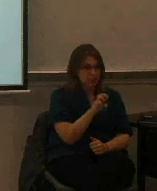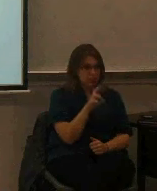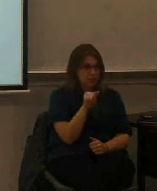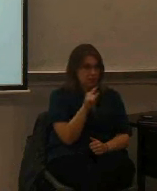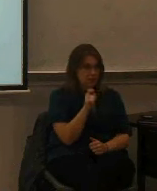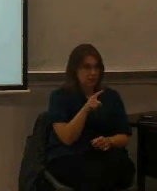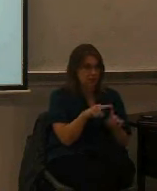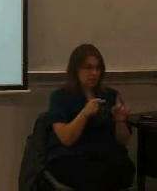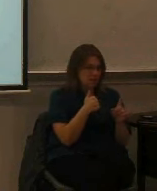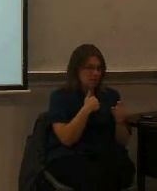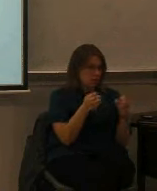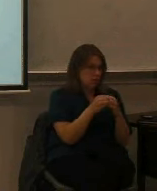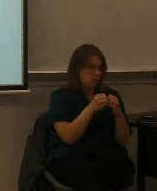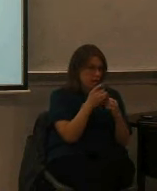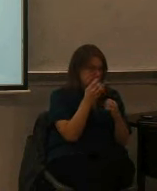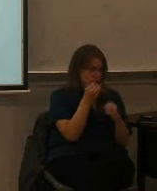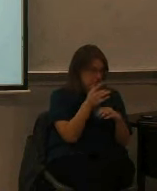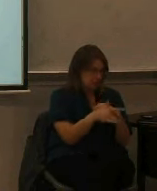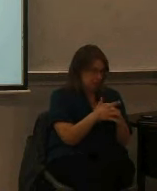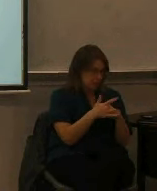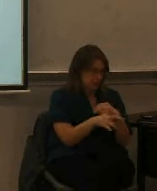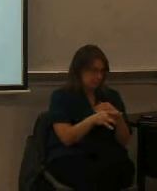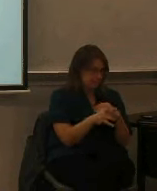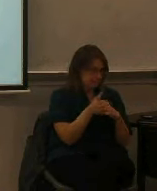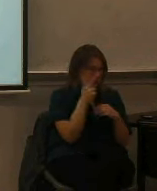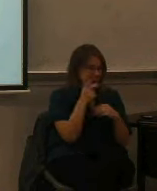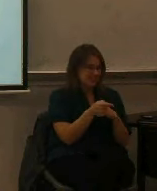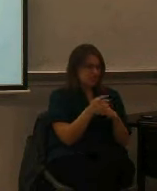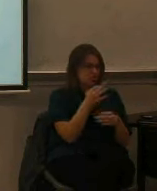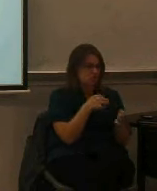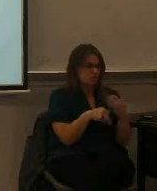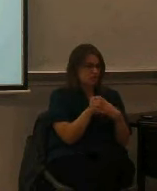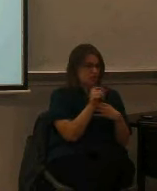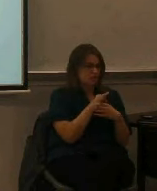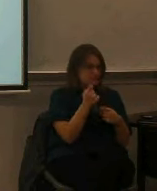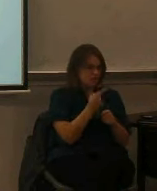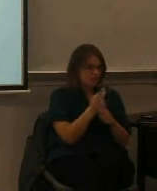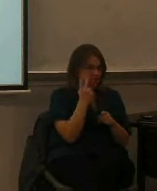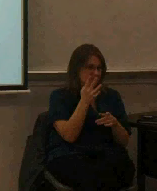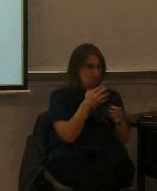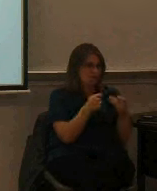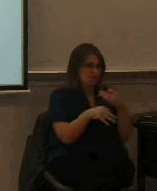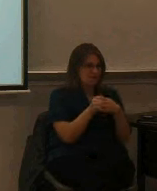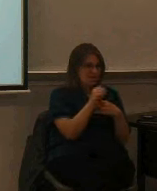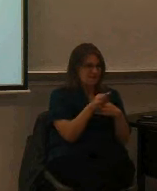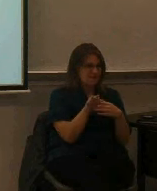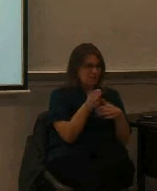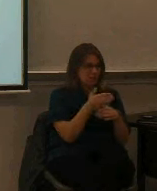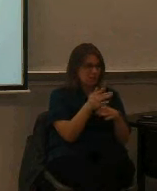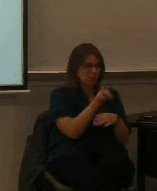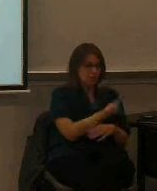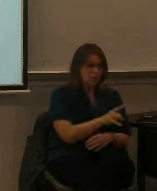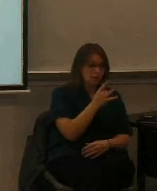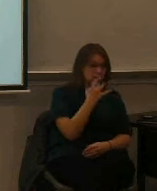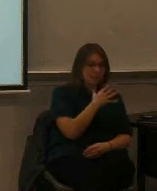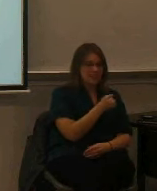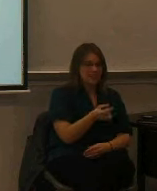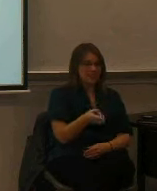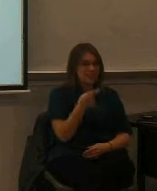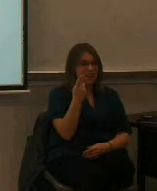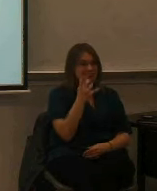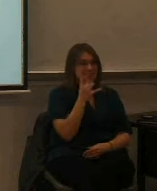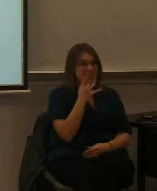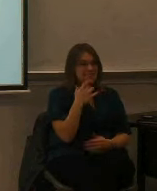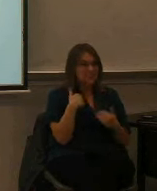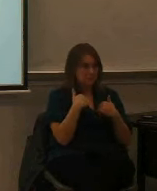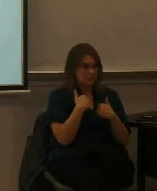more abundant source of food. So we've seen these trade-offs, right? We've seen trade-offs between low light and high light species. You